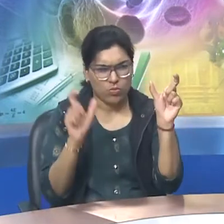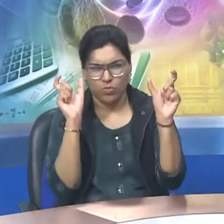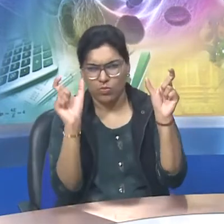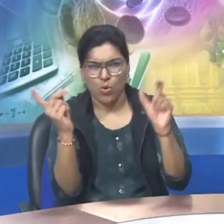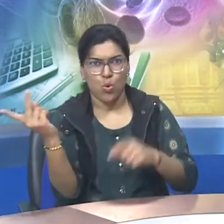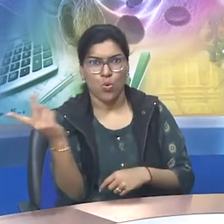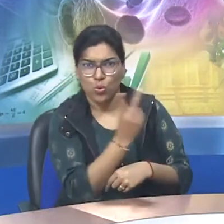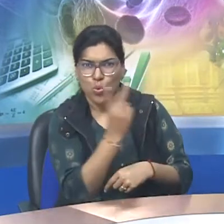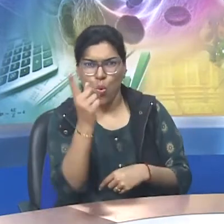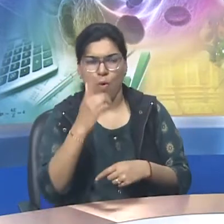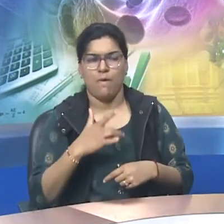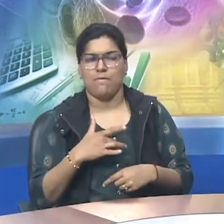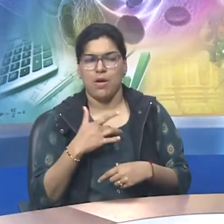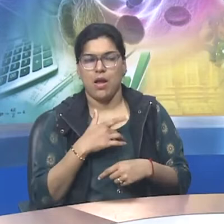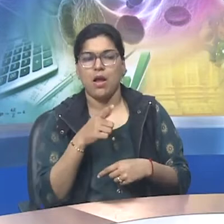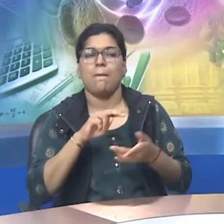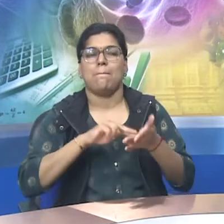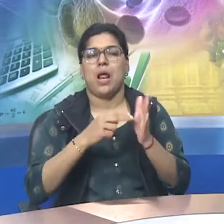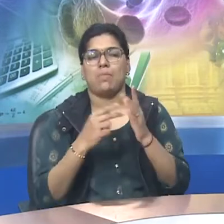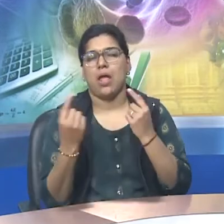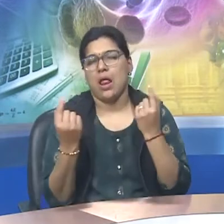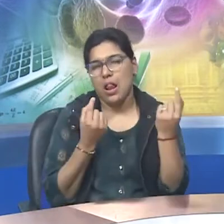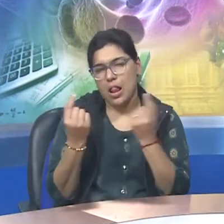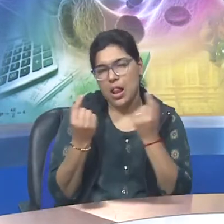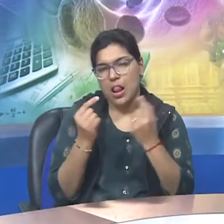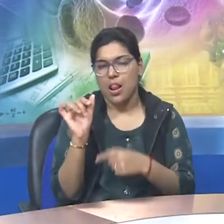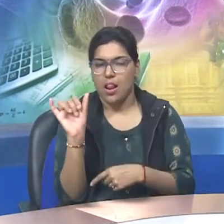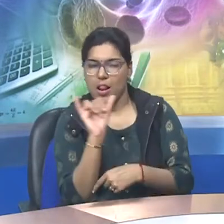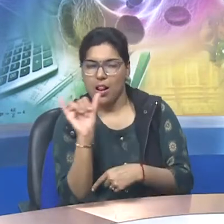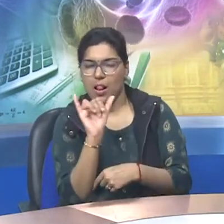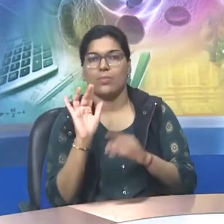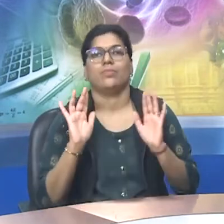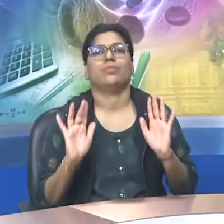The word like has been used for the comparison.